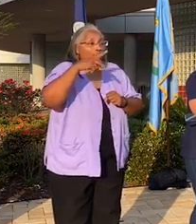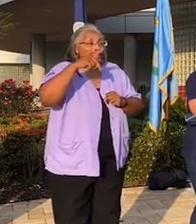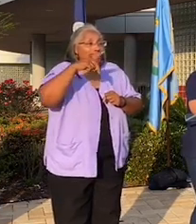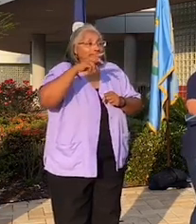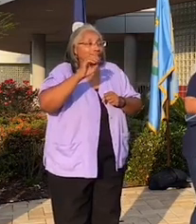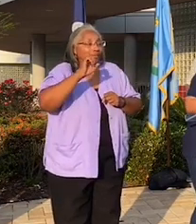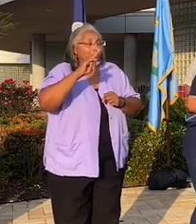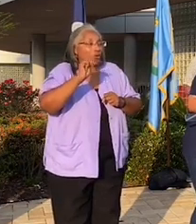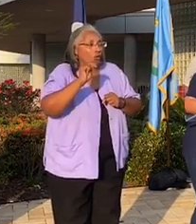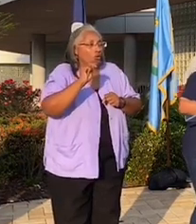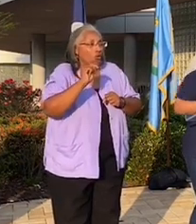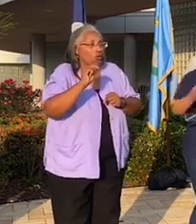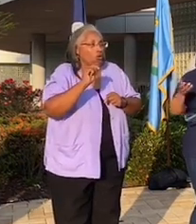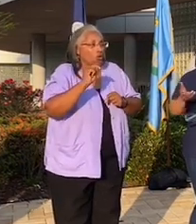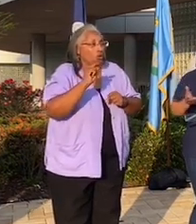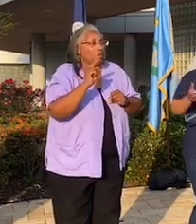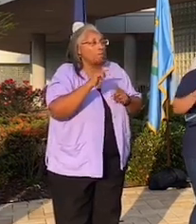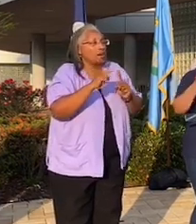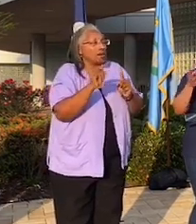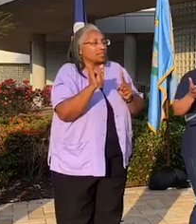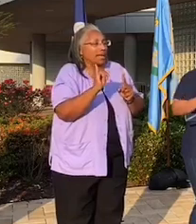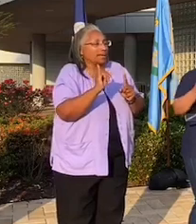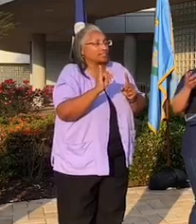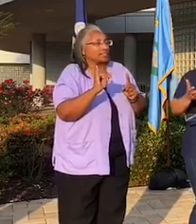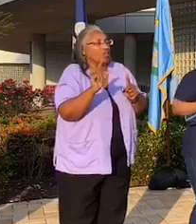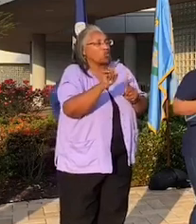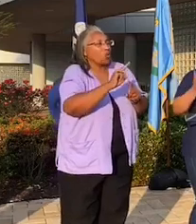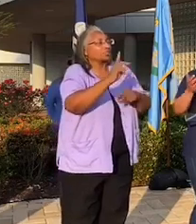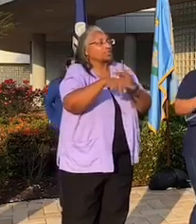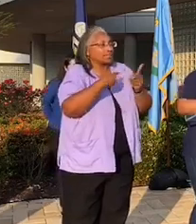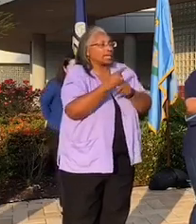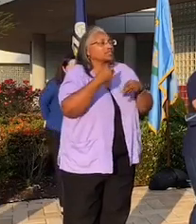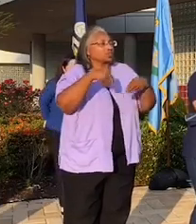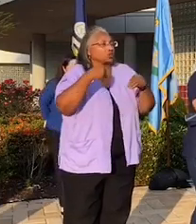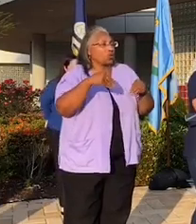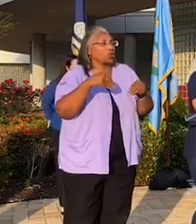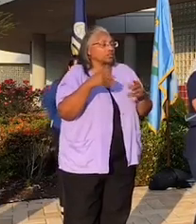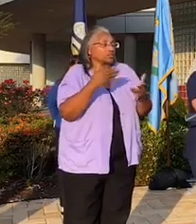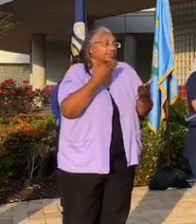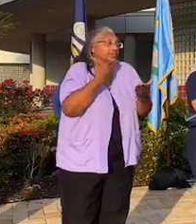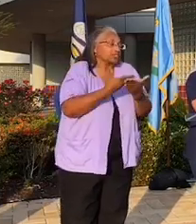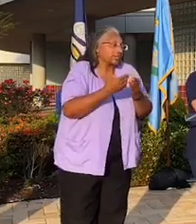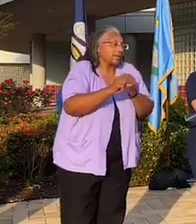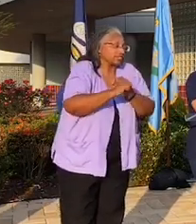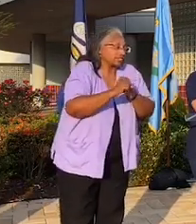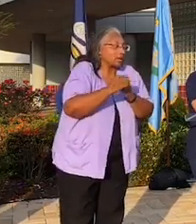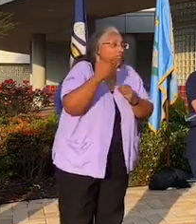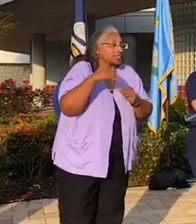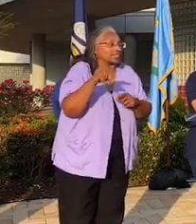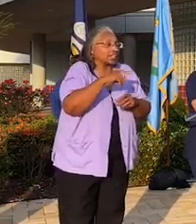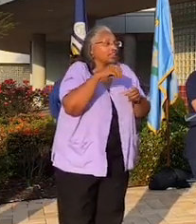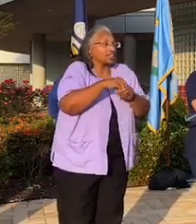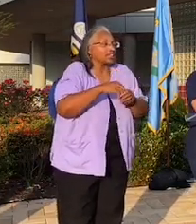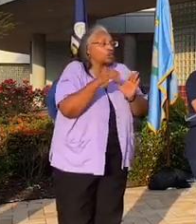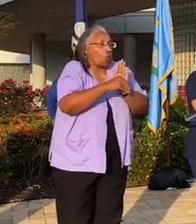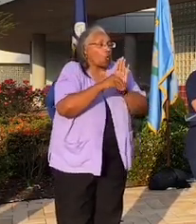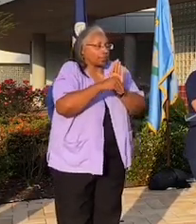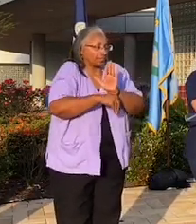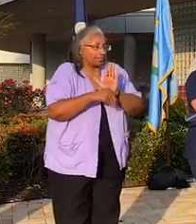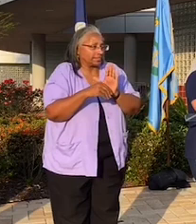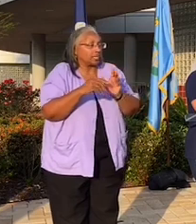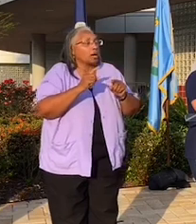Depots. Got a free little plug, which is good. They're operating, right? They're operating in Orleans Parish also. But it's